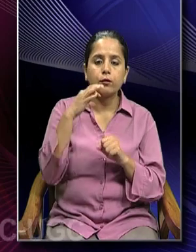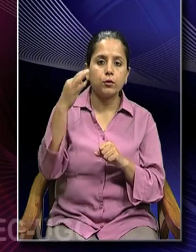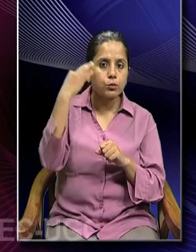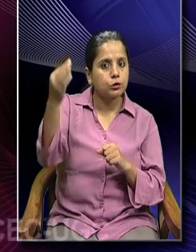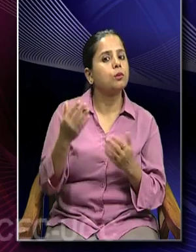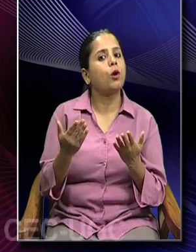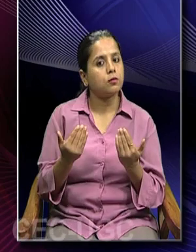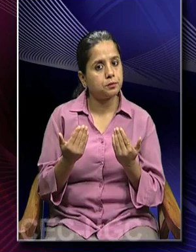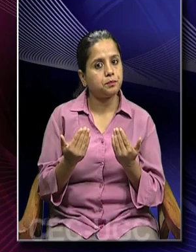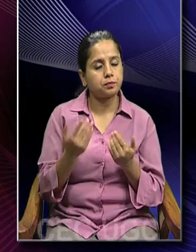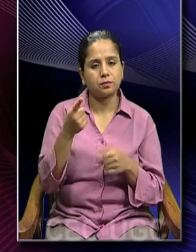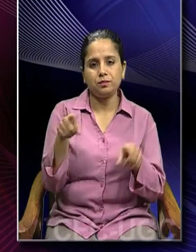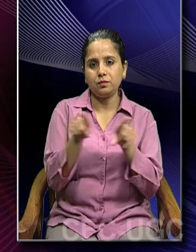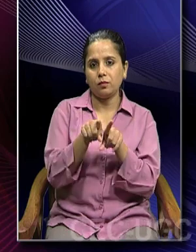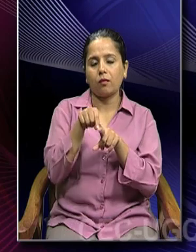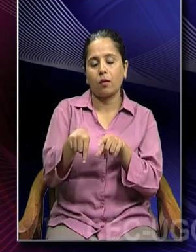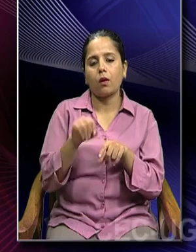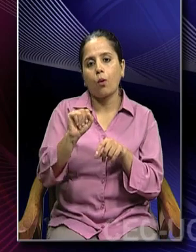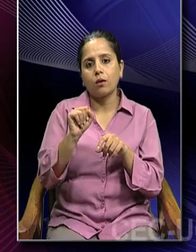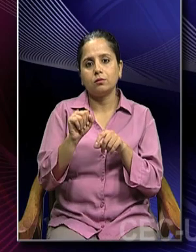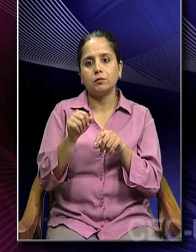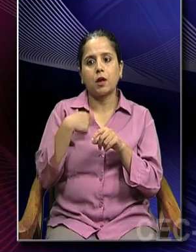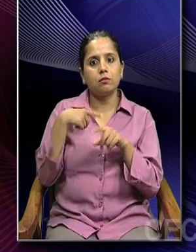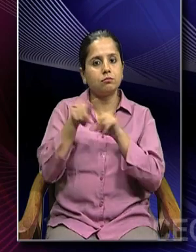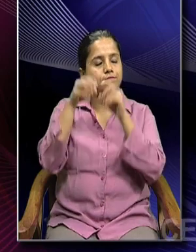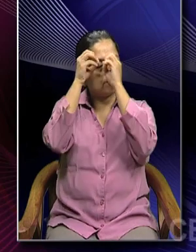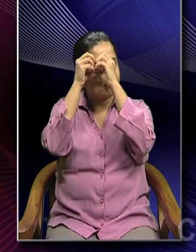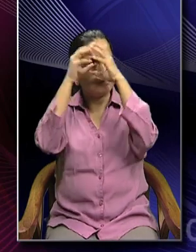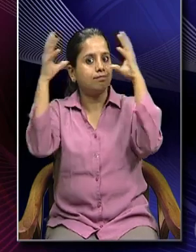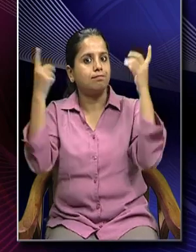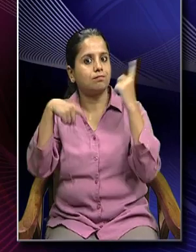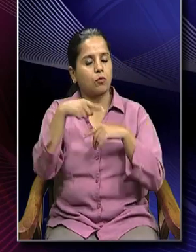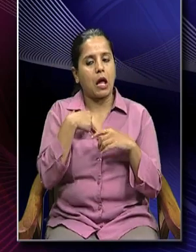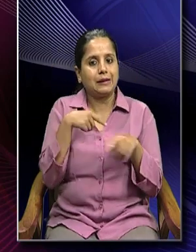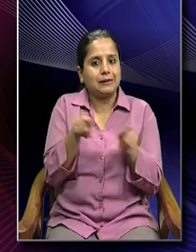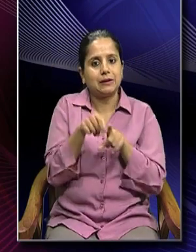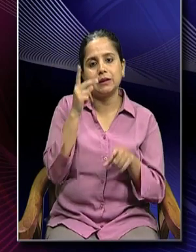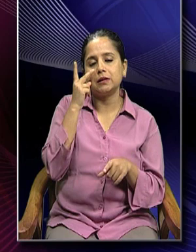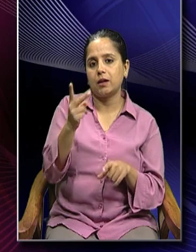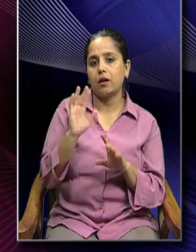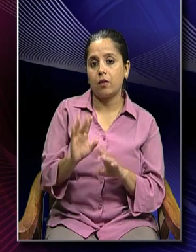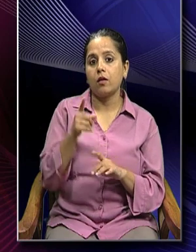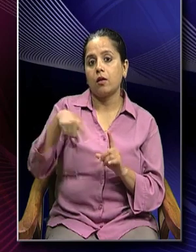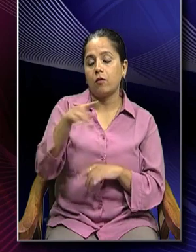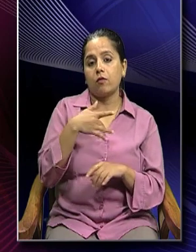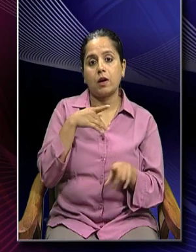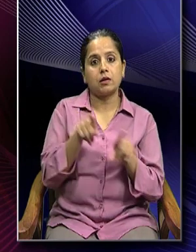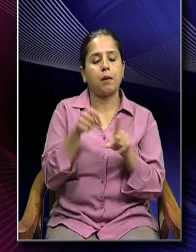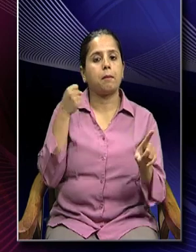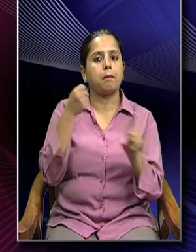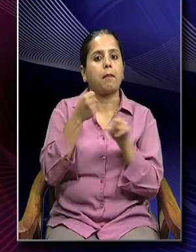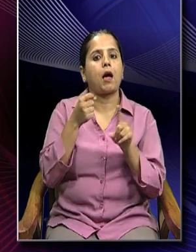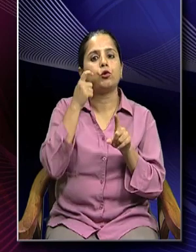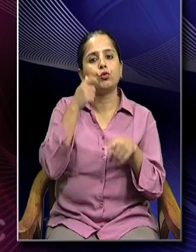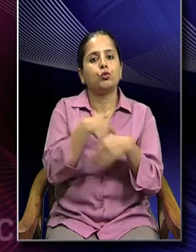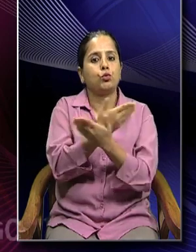like weaving your dreams, that this is what I can see, and this will be the kind of impact on